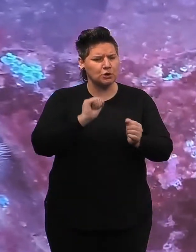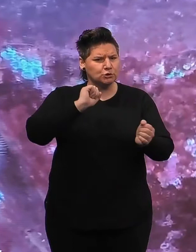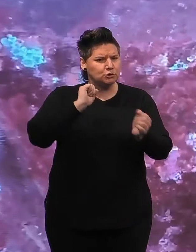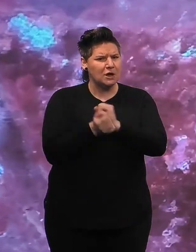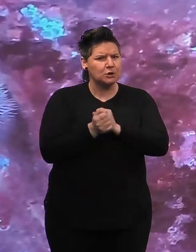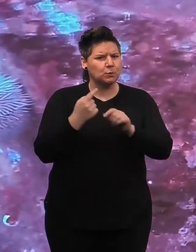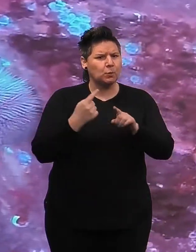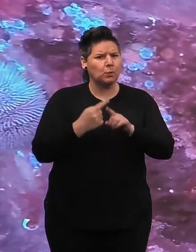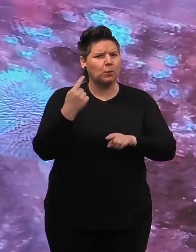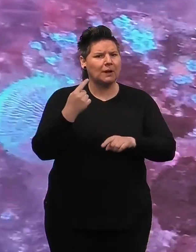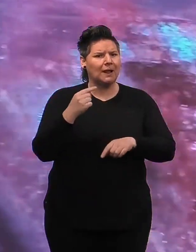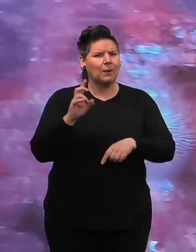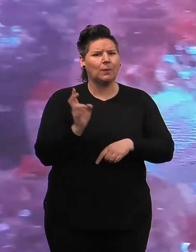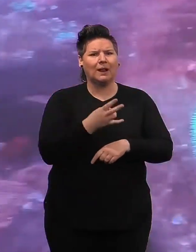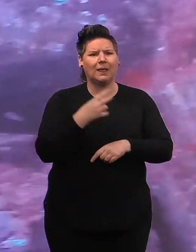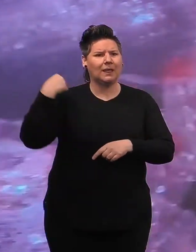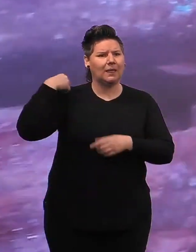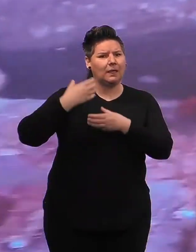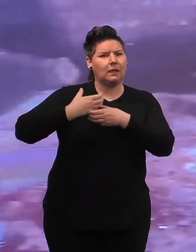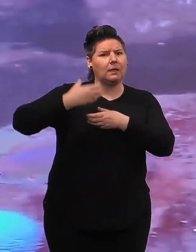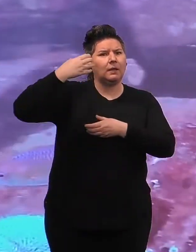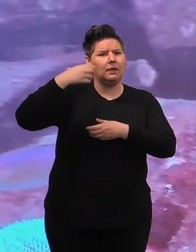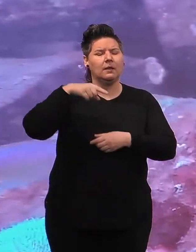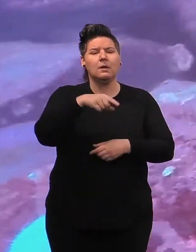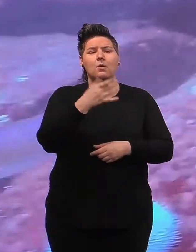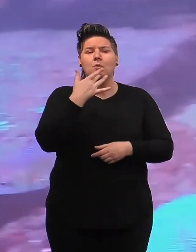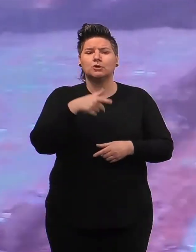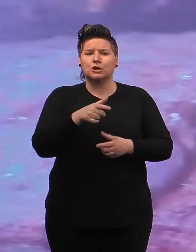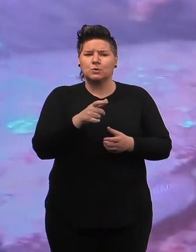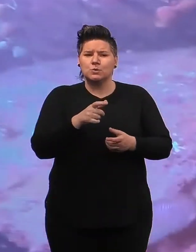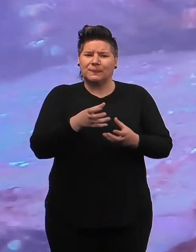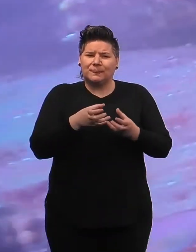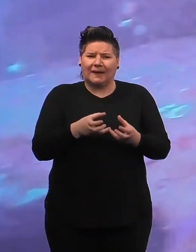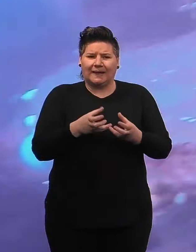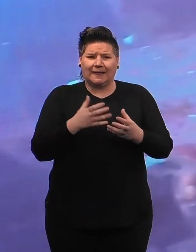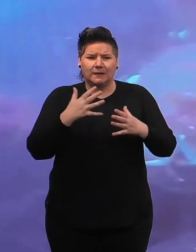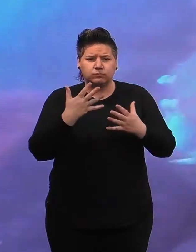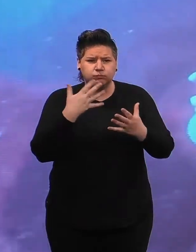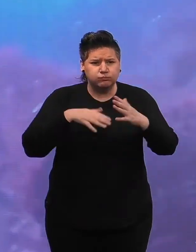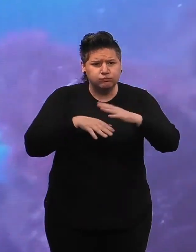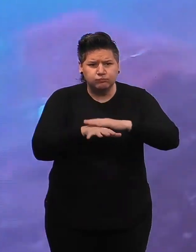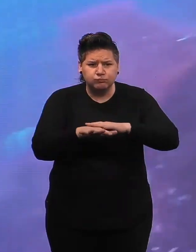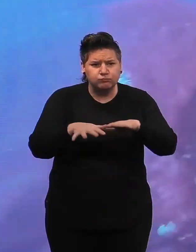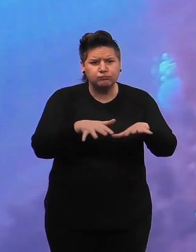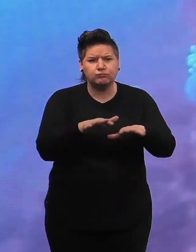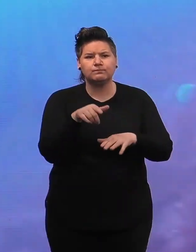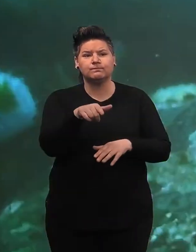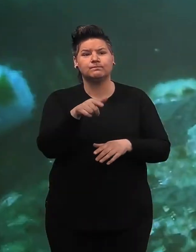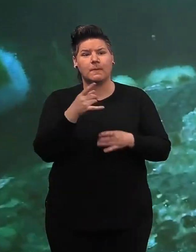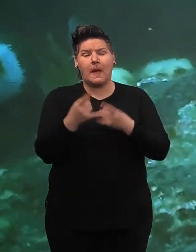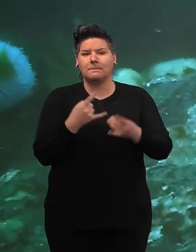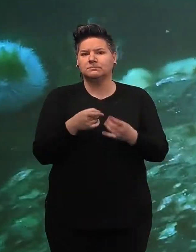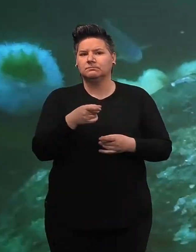quickly. Water is so dense. So the other thing that happens though is that the light drops off